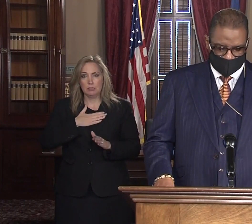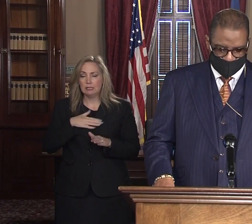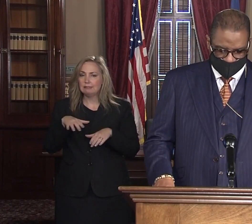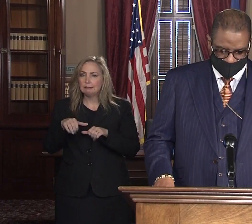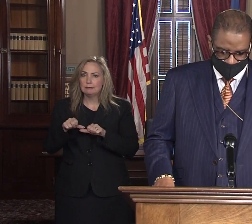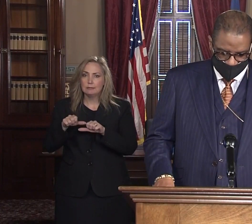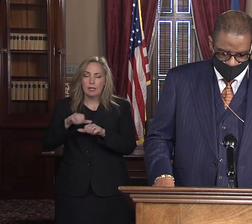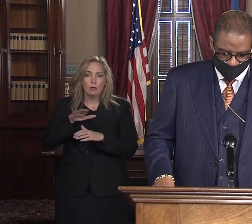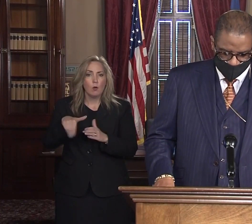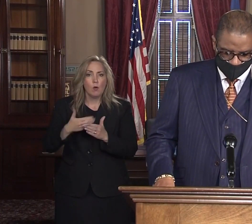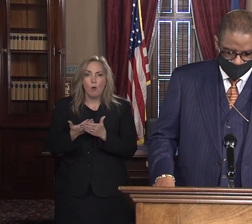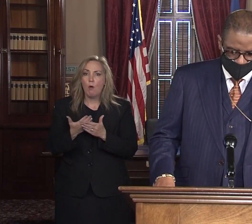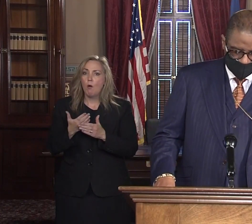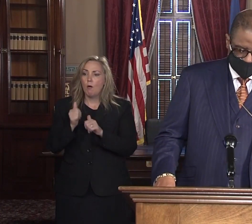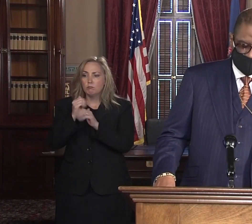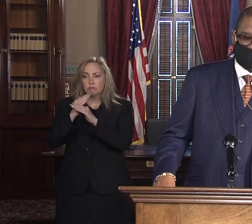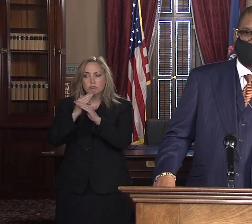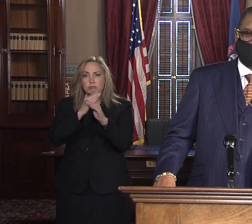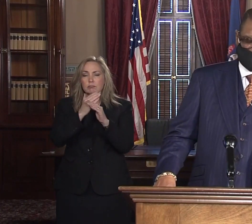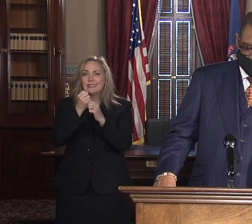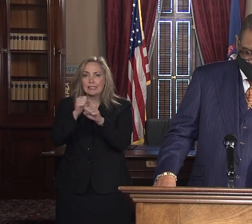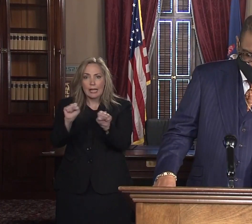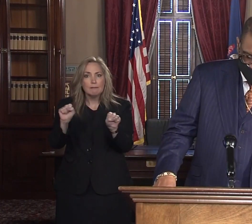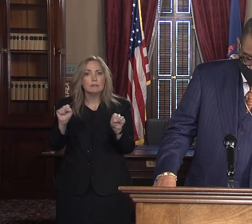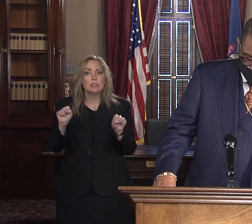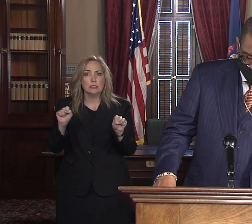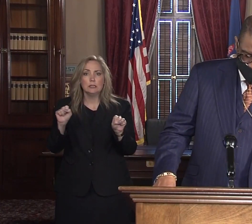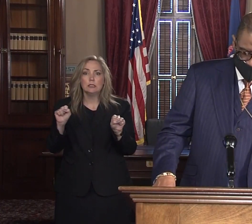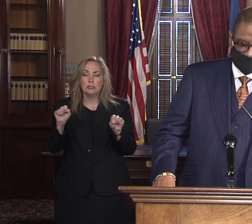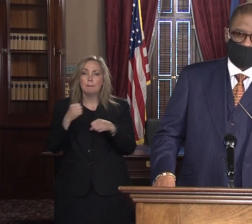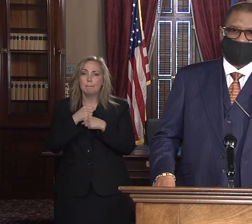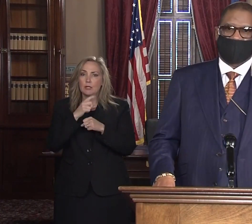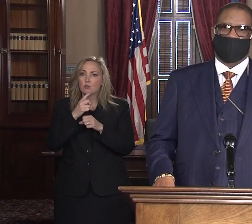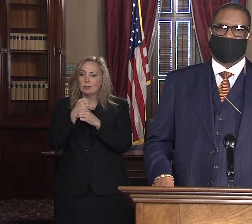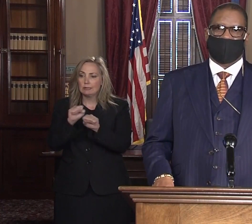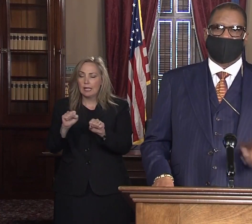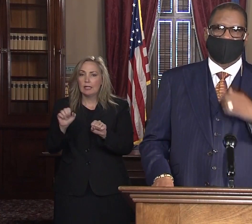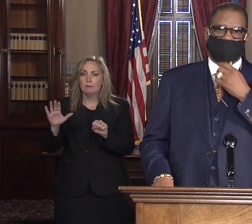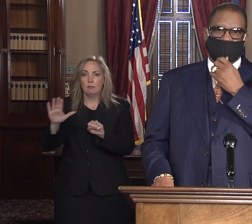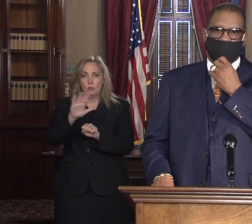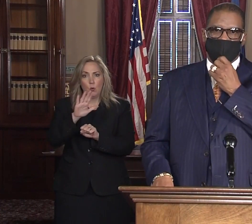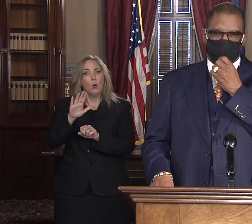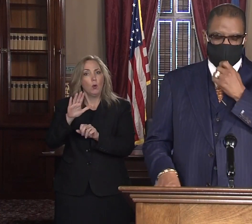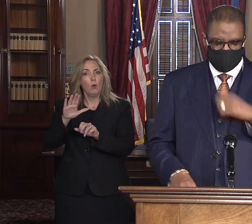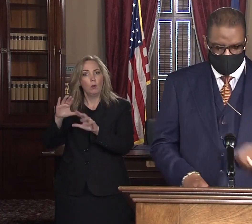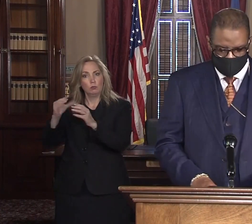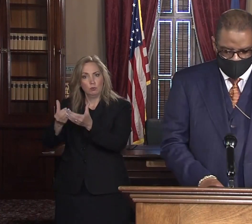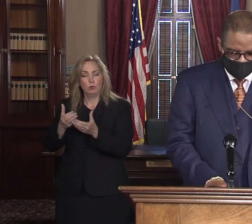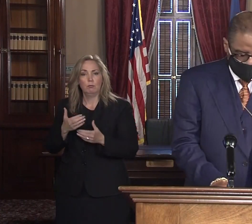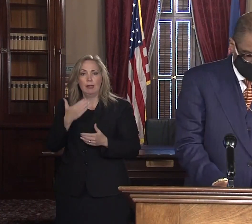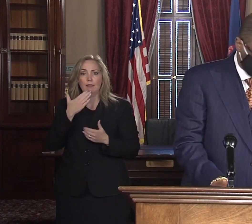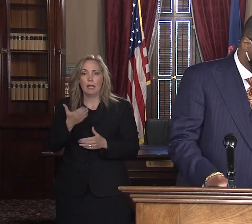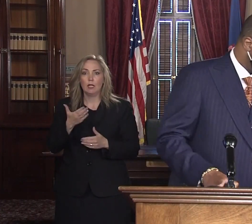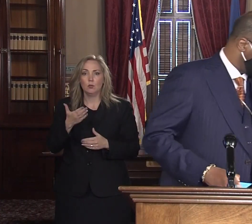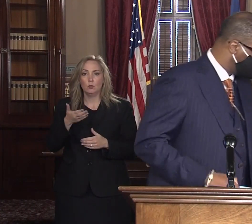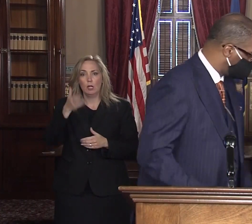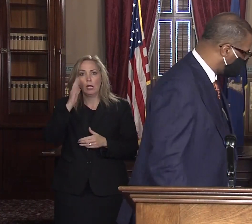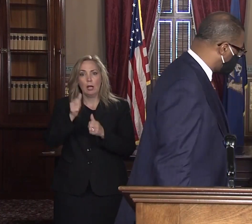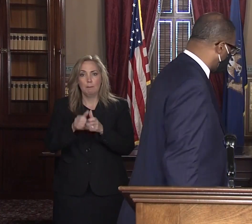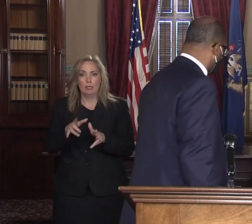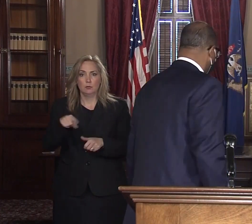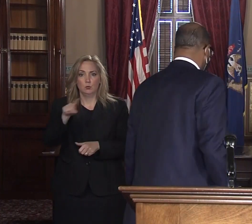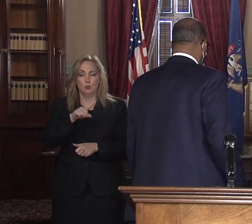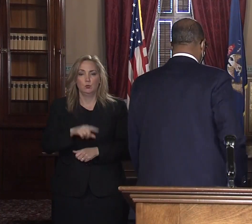precautionary measure to ensure the safety of their congregations. Thank you, and God bless you.